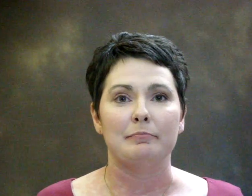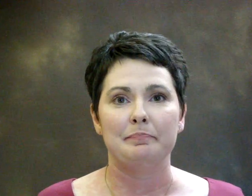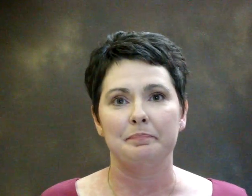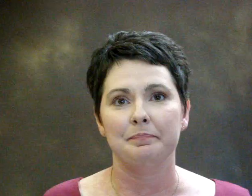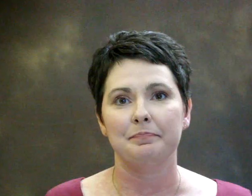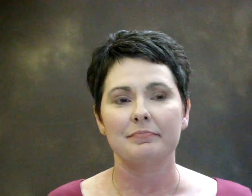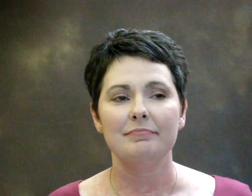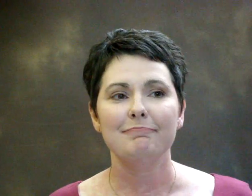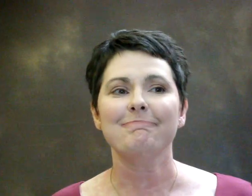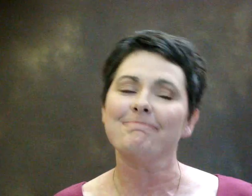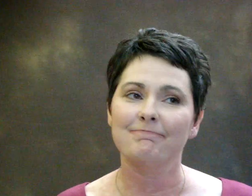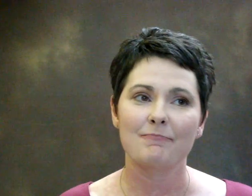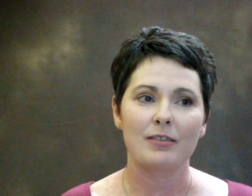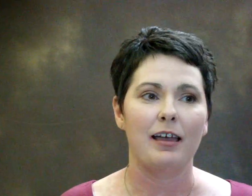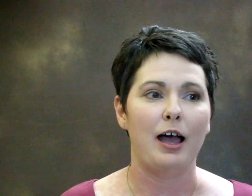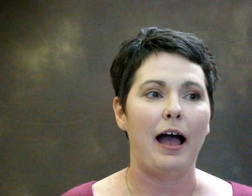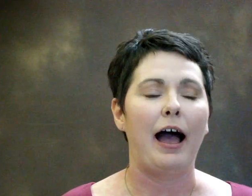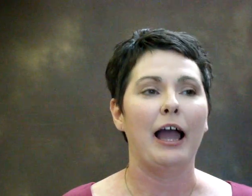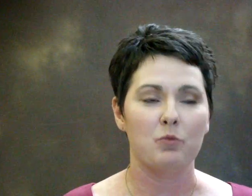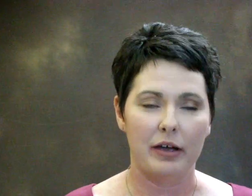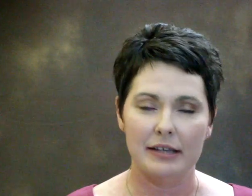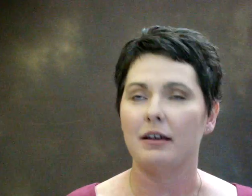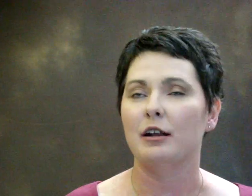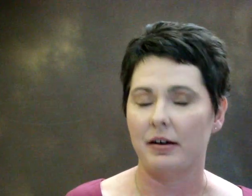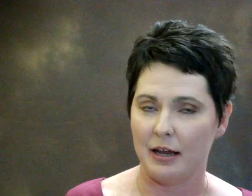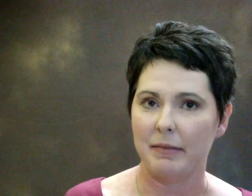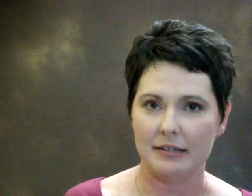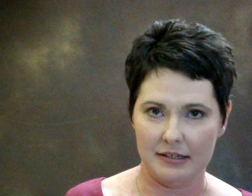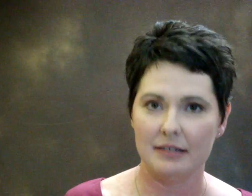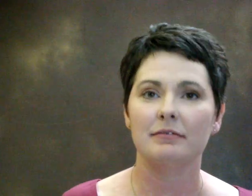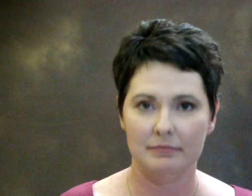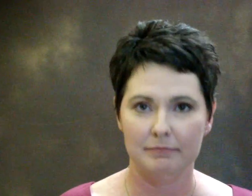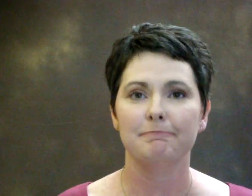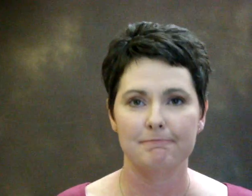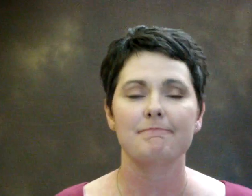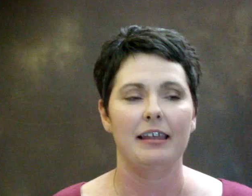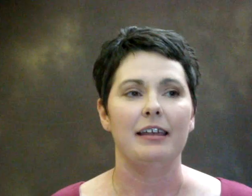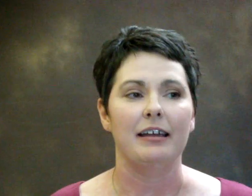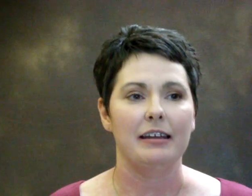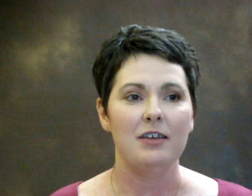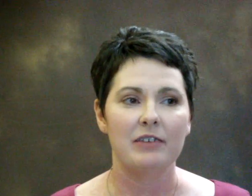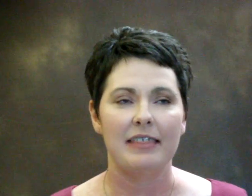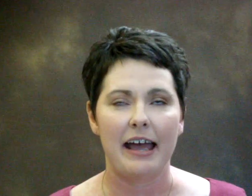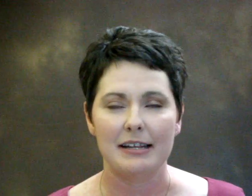work? Were you able to continue to work? I was on a part-time basis. Okay. And even at that, it